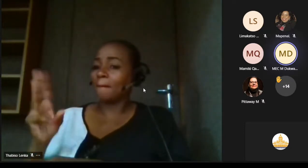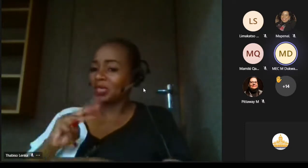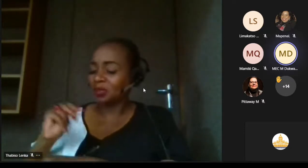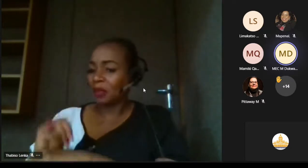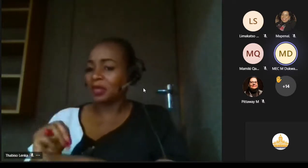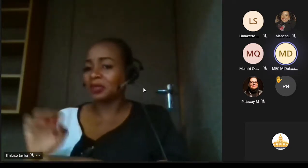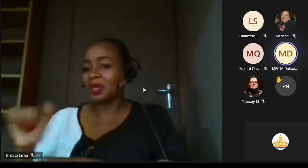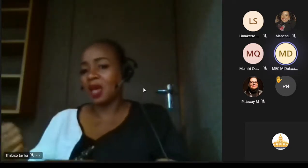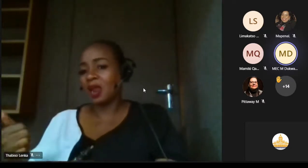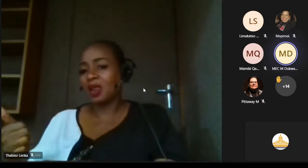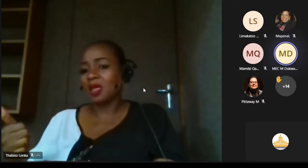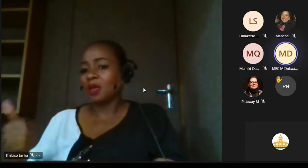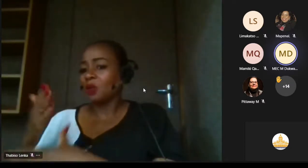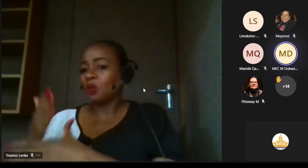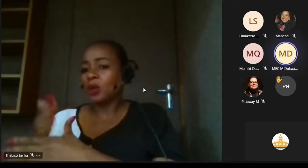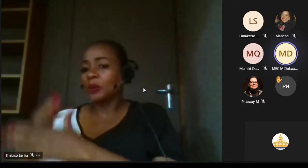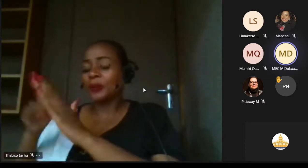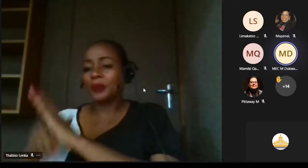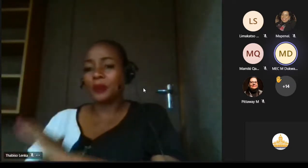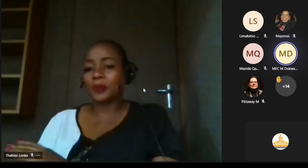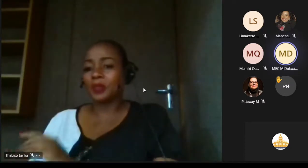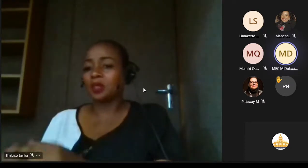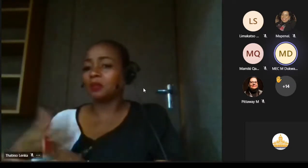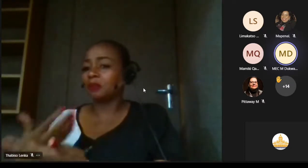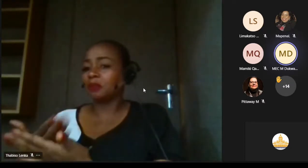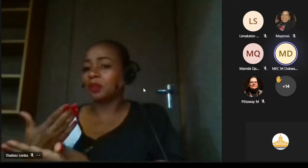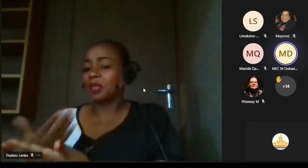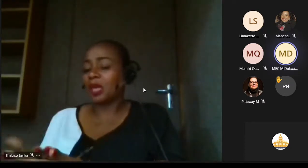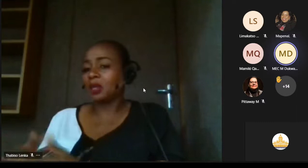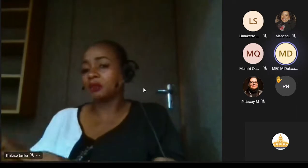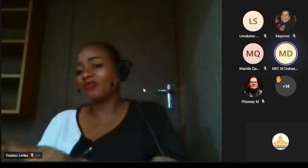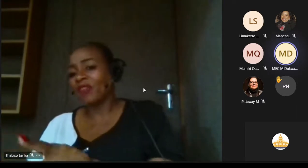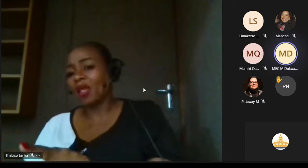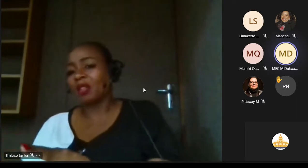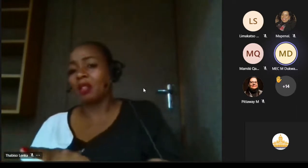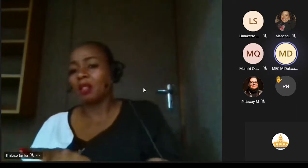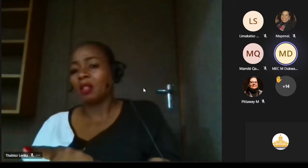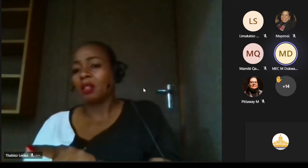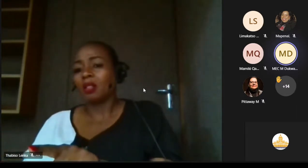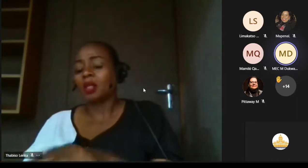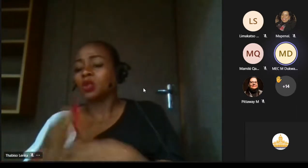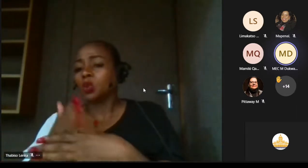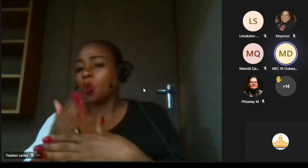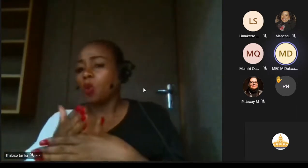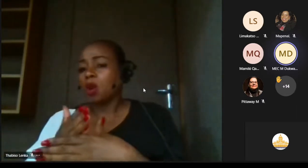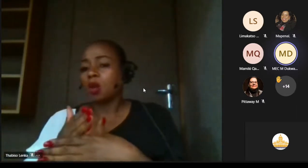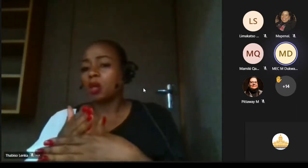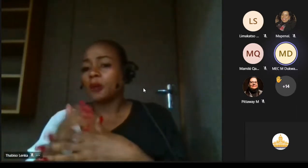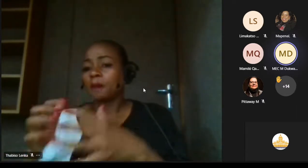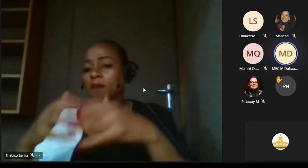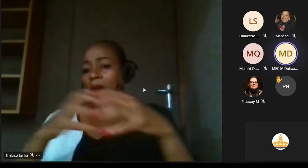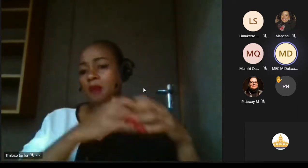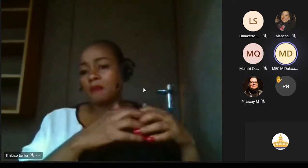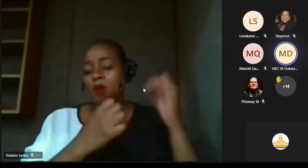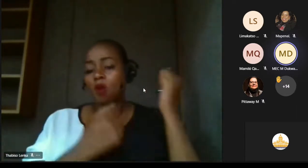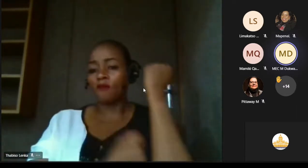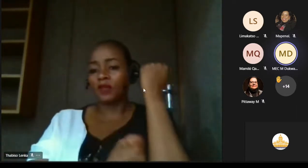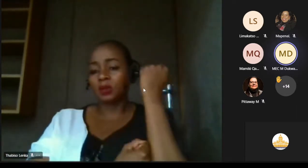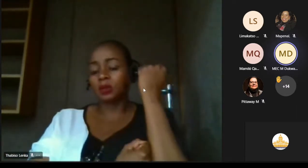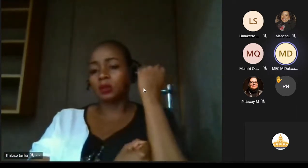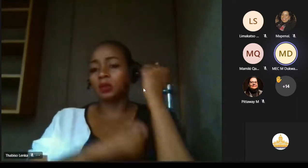dysfunctional and have failed to survive using the human capital available at their disposal. It is in